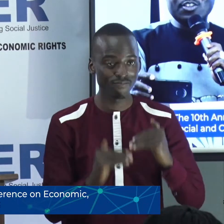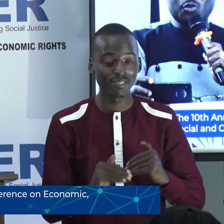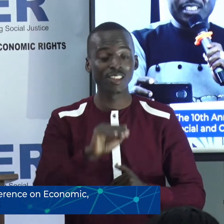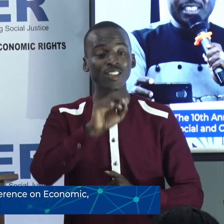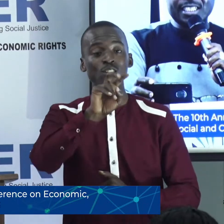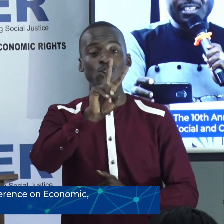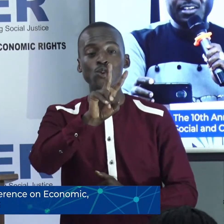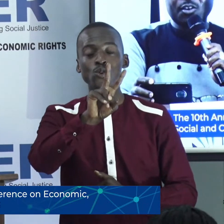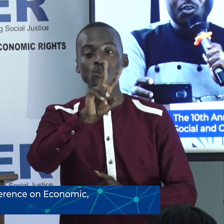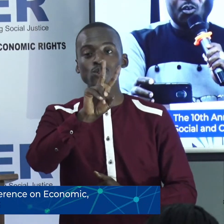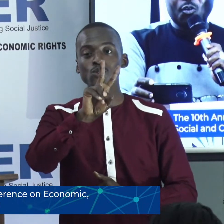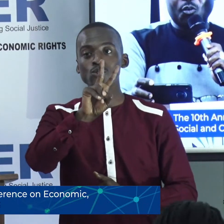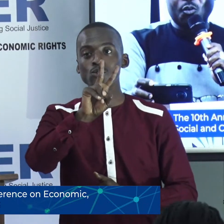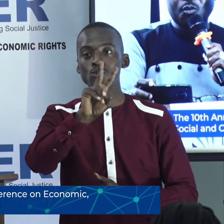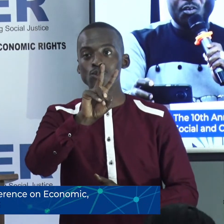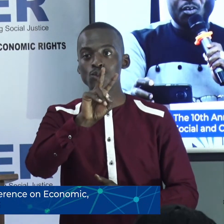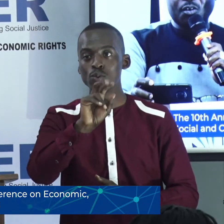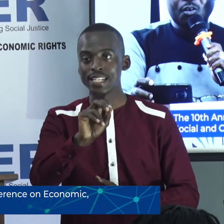in